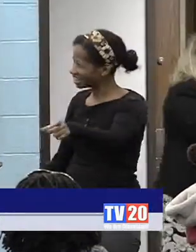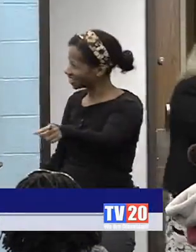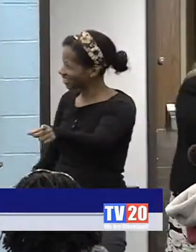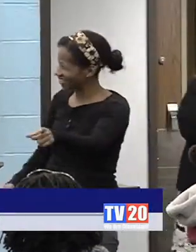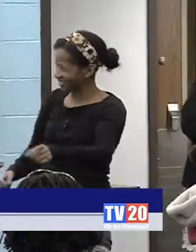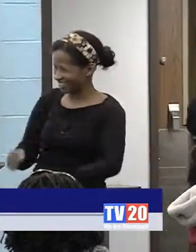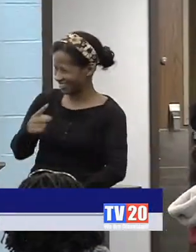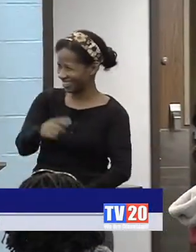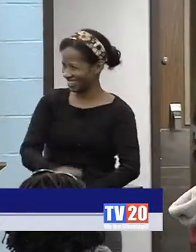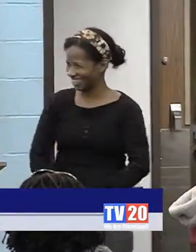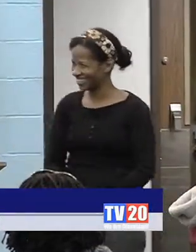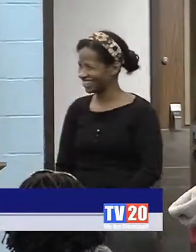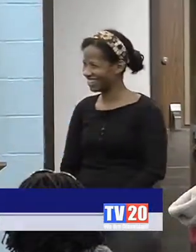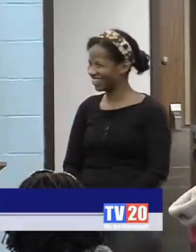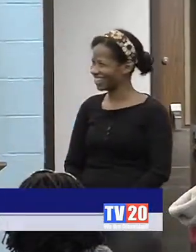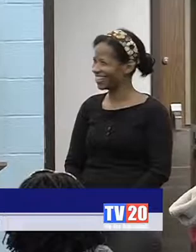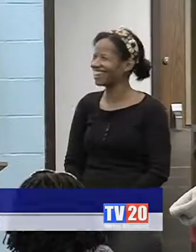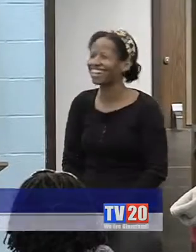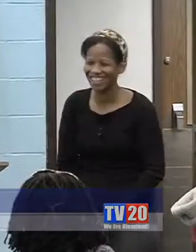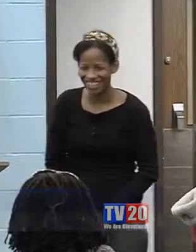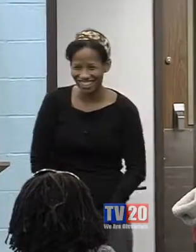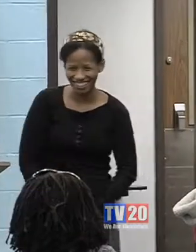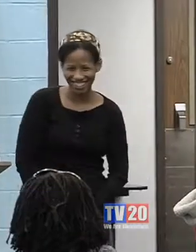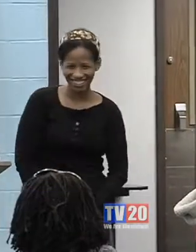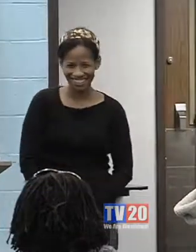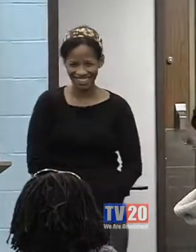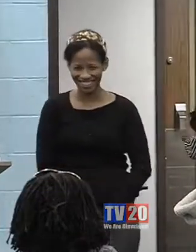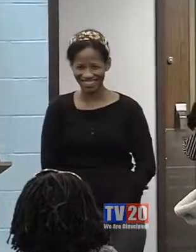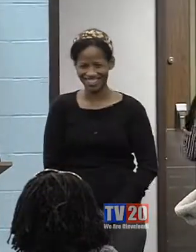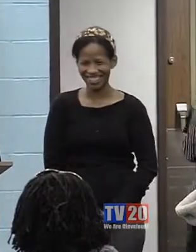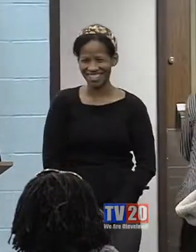It's like to her. Let her know.